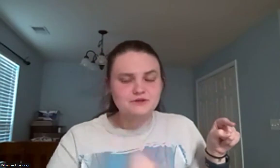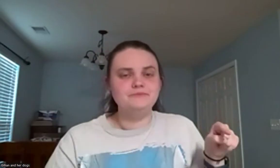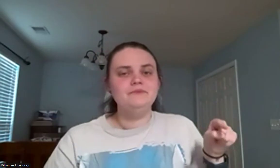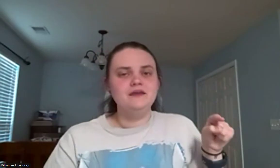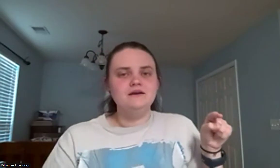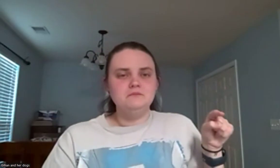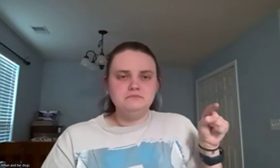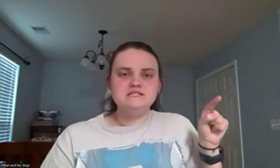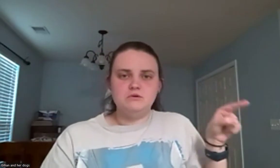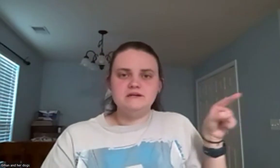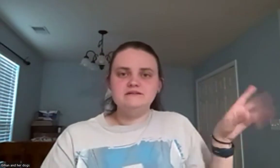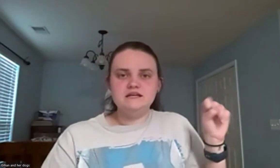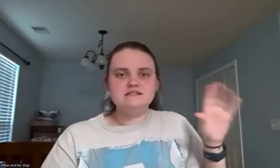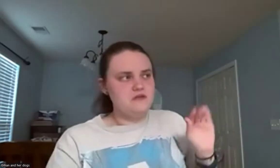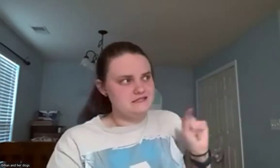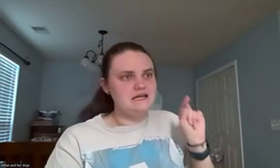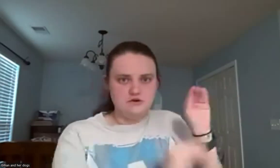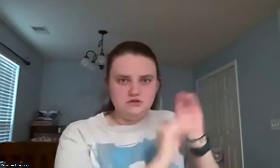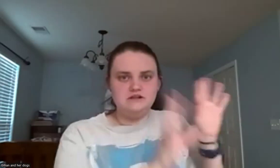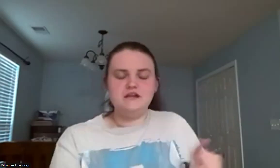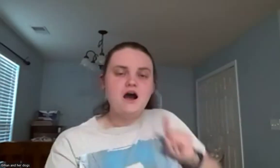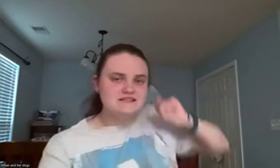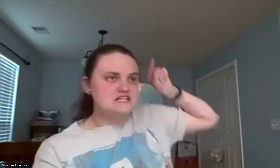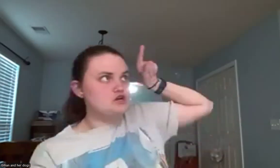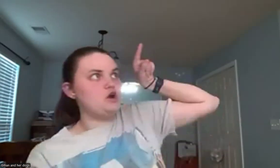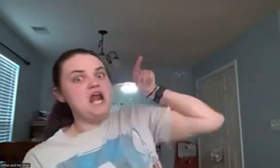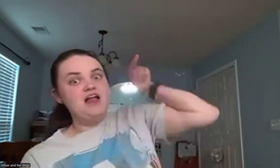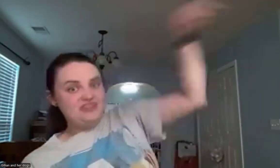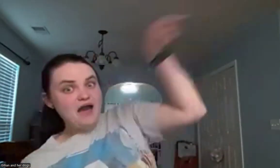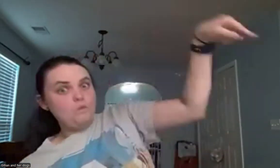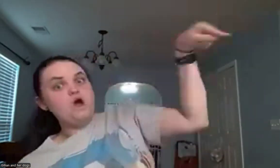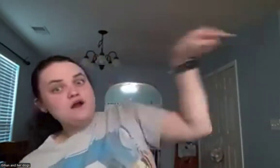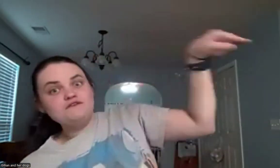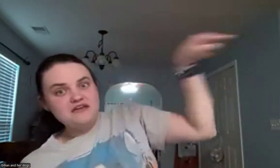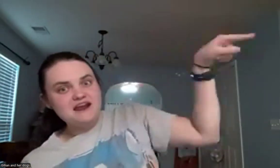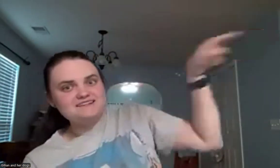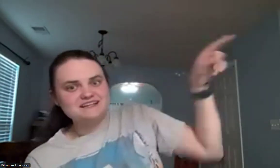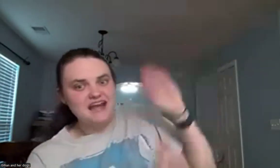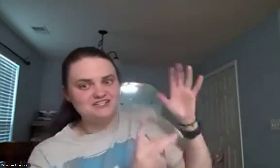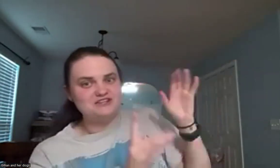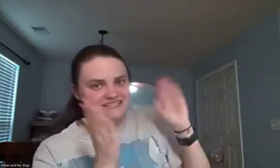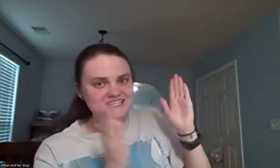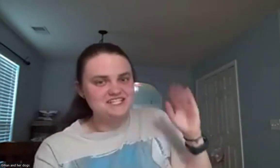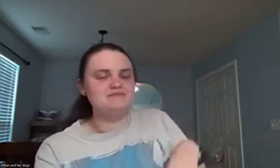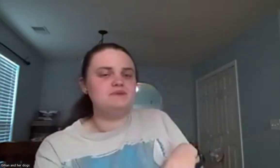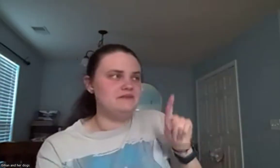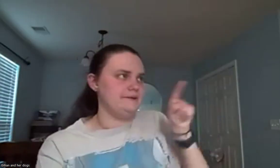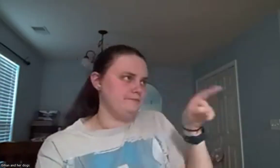rude. Please point. In ASL, that is like how you clear it. Now, obviously, you're not going that one over there to catch their attention, but being like